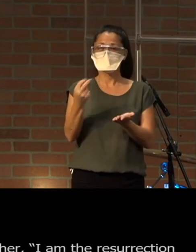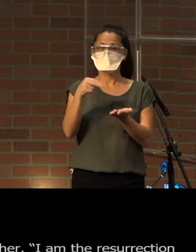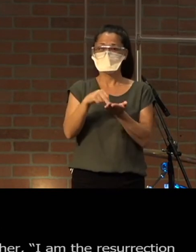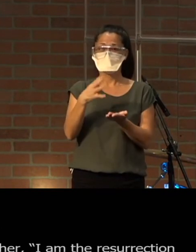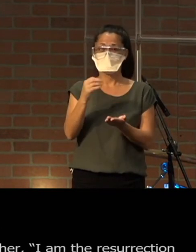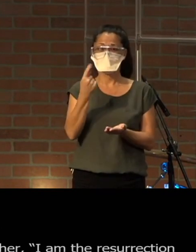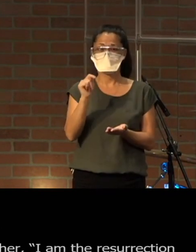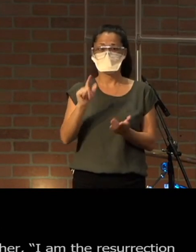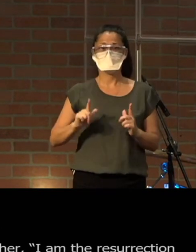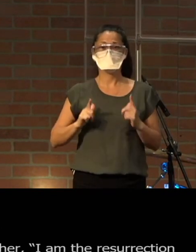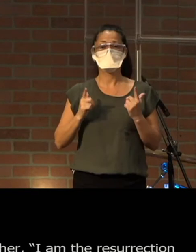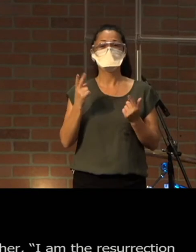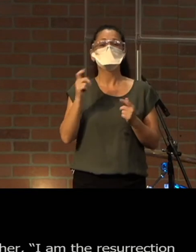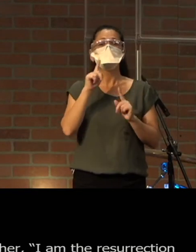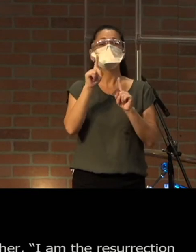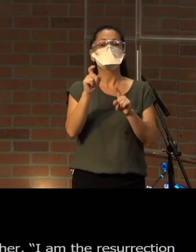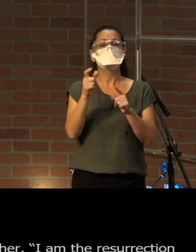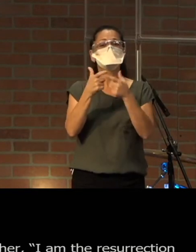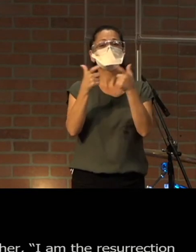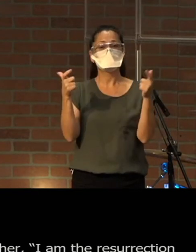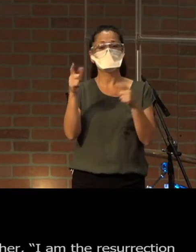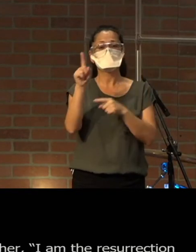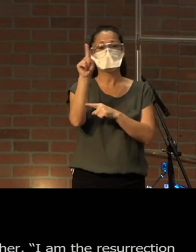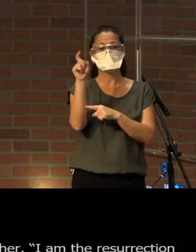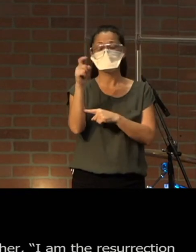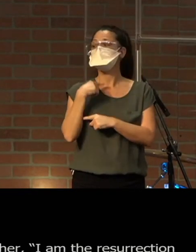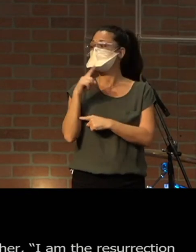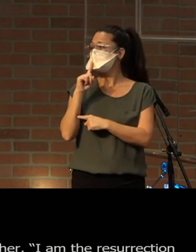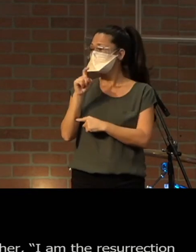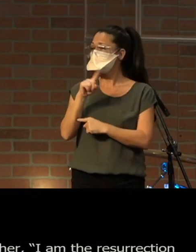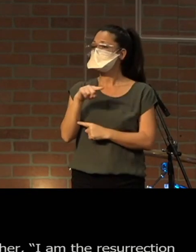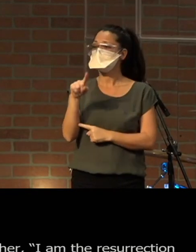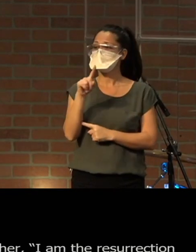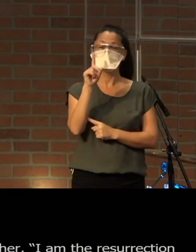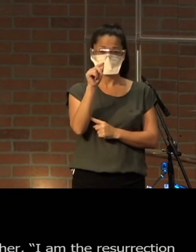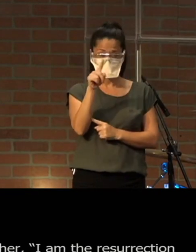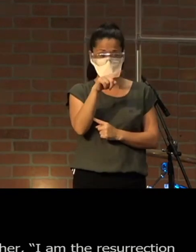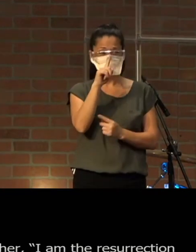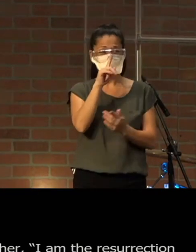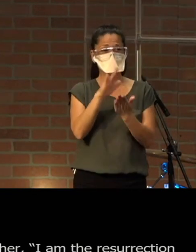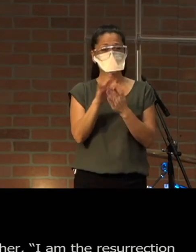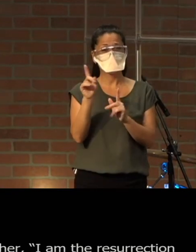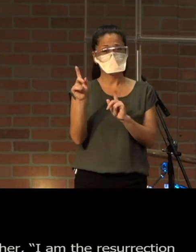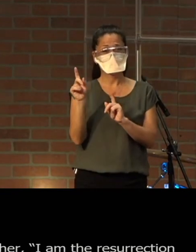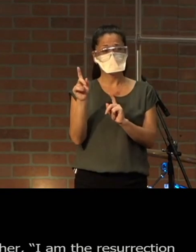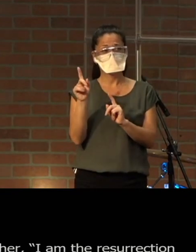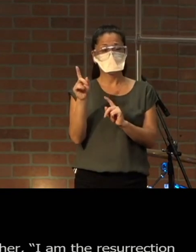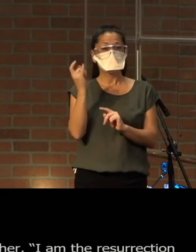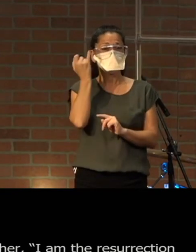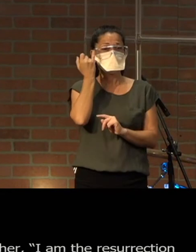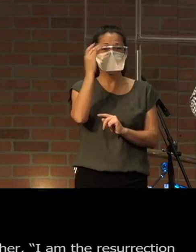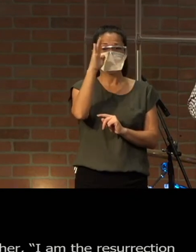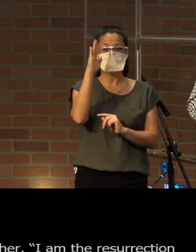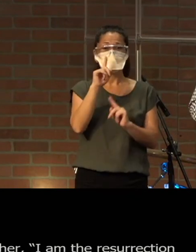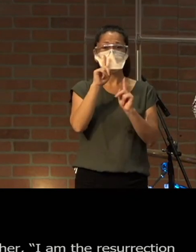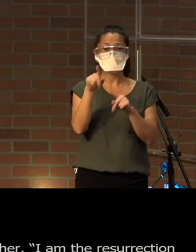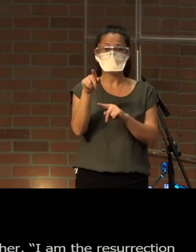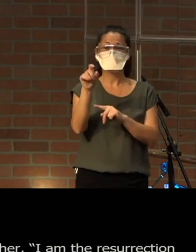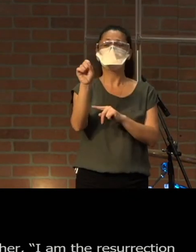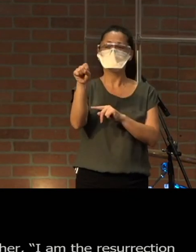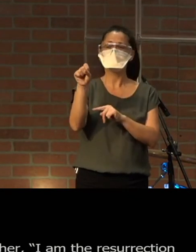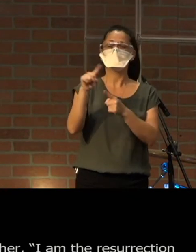great question, which I ask you. Do you believe this? And if you've never answered yes